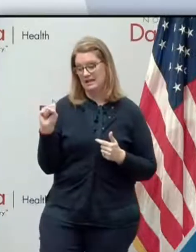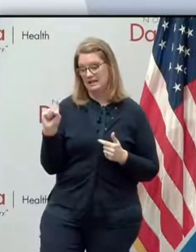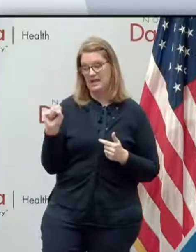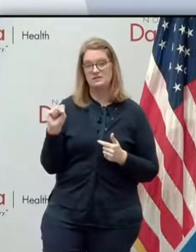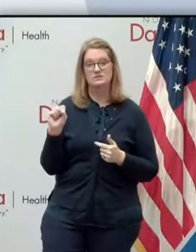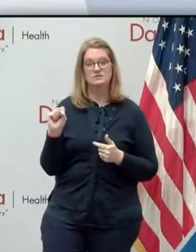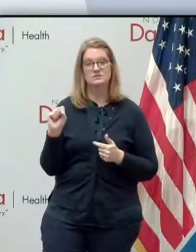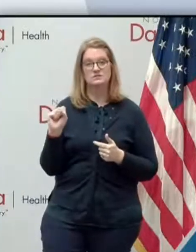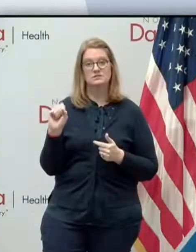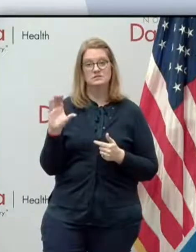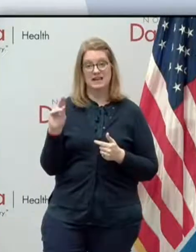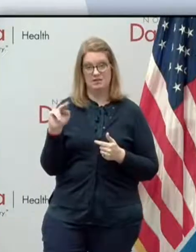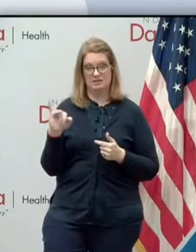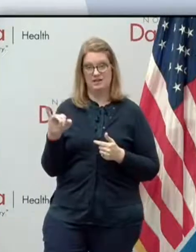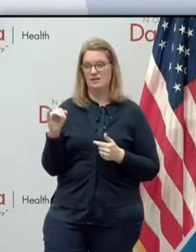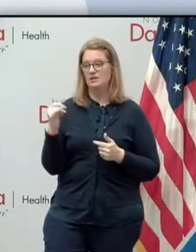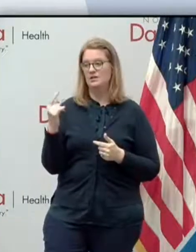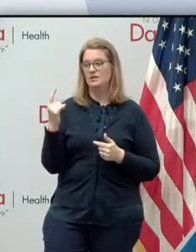at